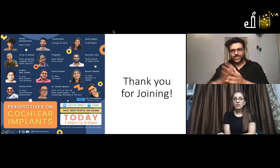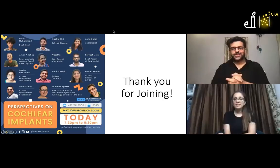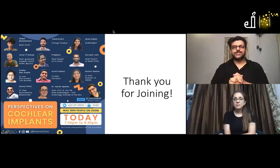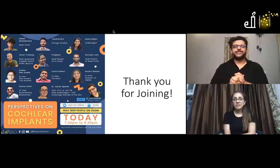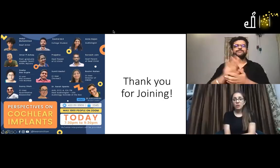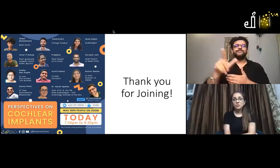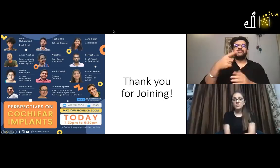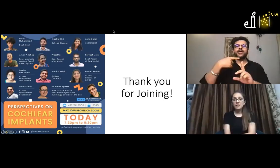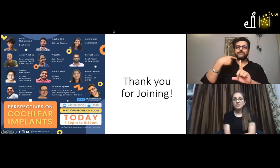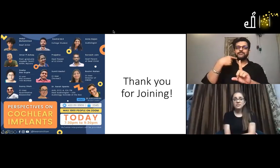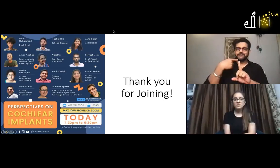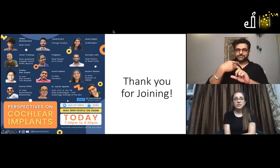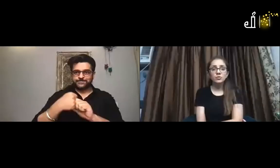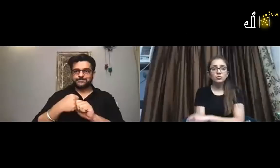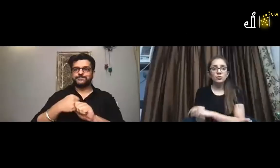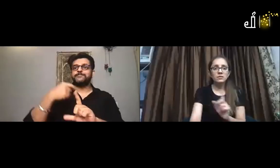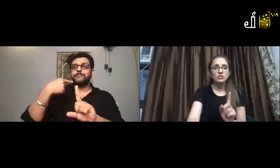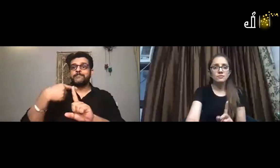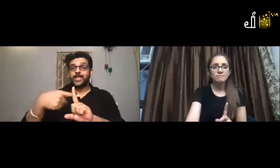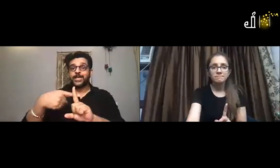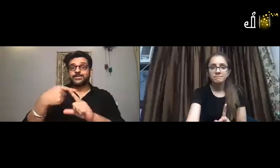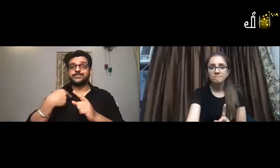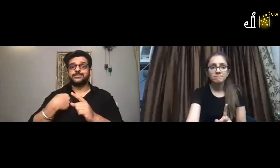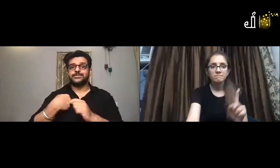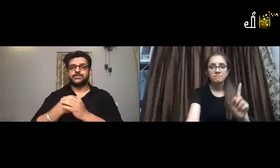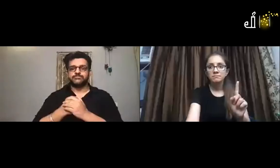to explain about yourselves. Thank you so much.